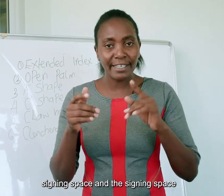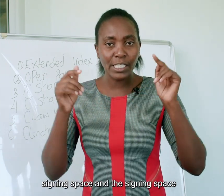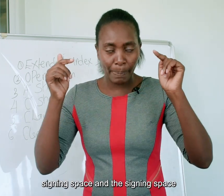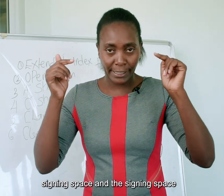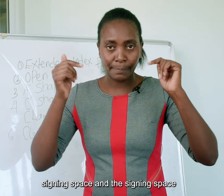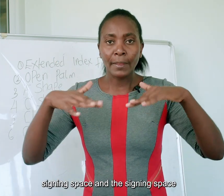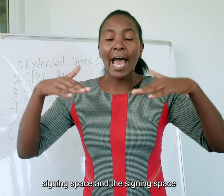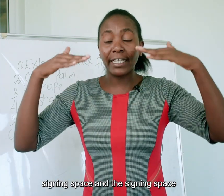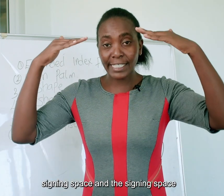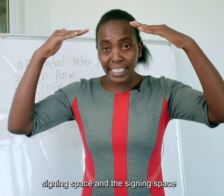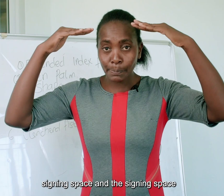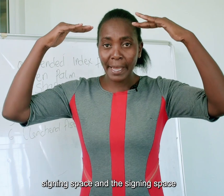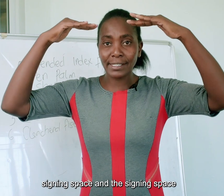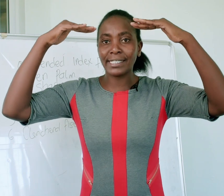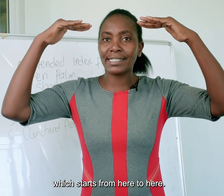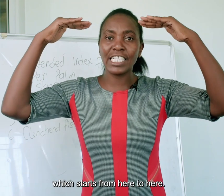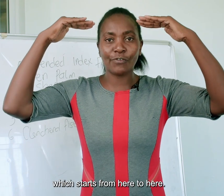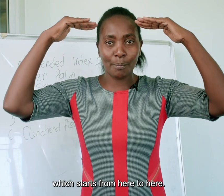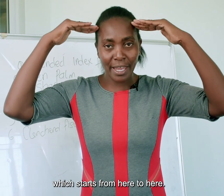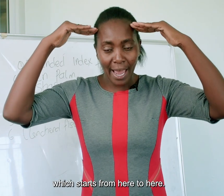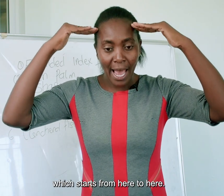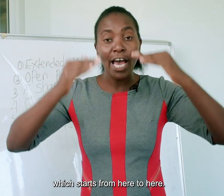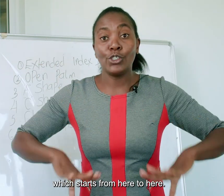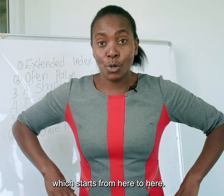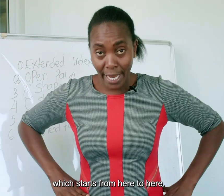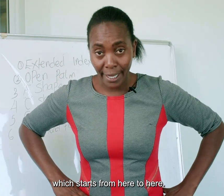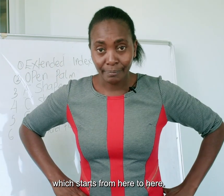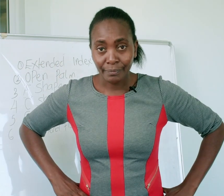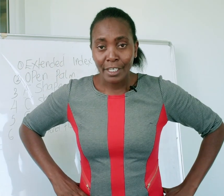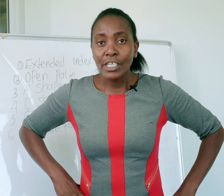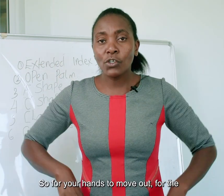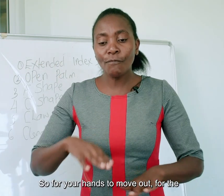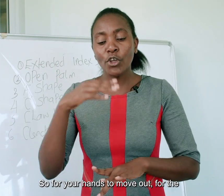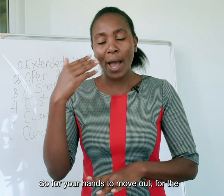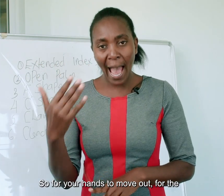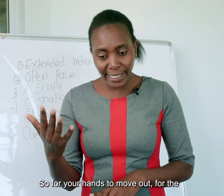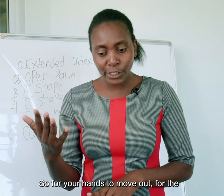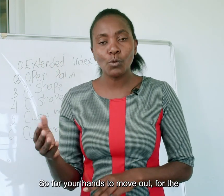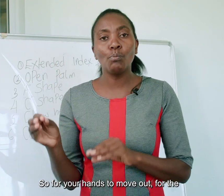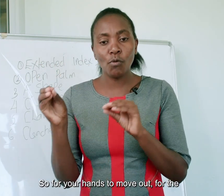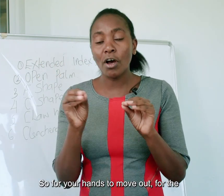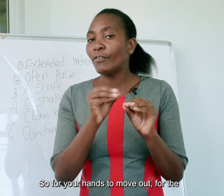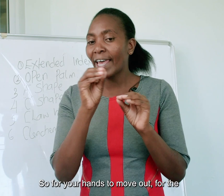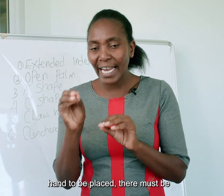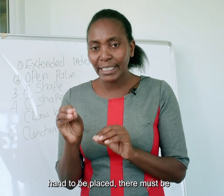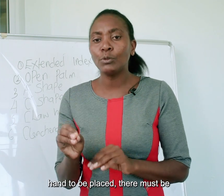signing space. And the signing space, it starts from here to here. So for your hands to move, or for the handshake to